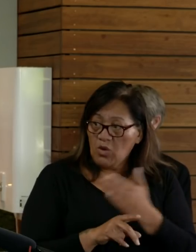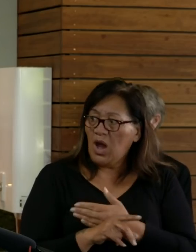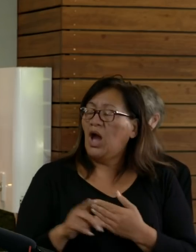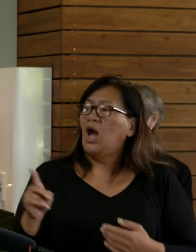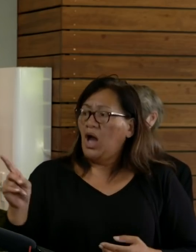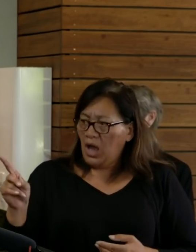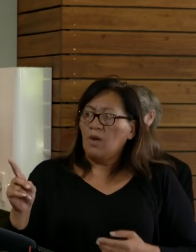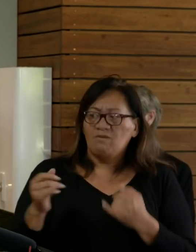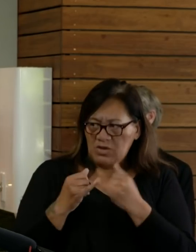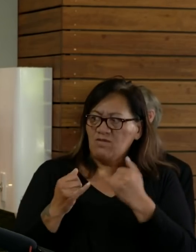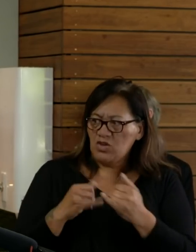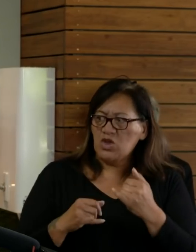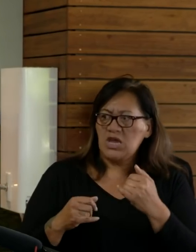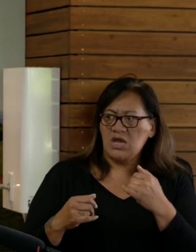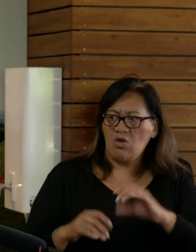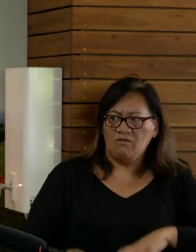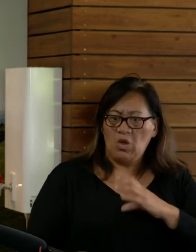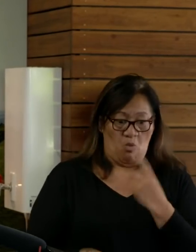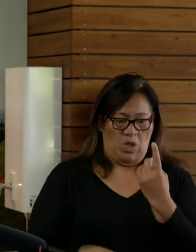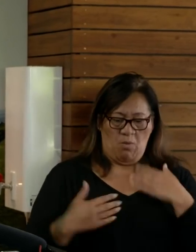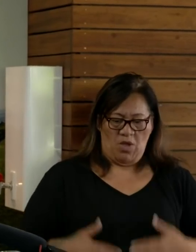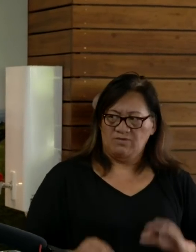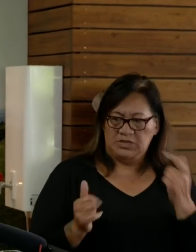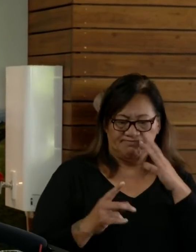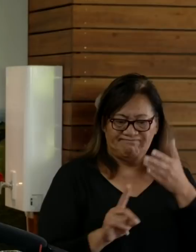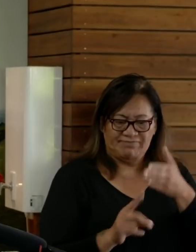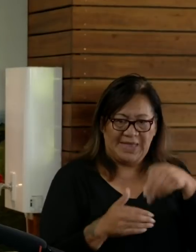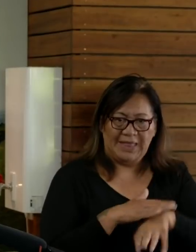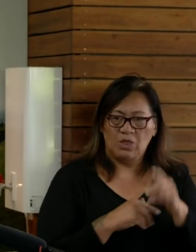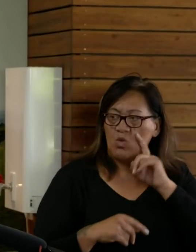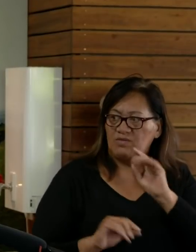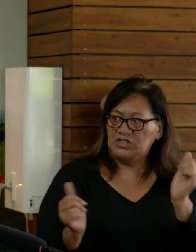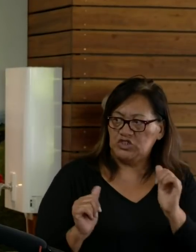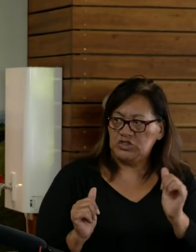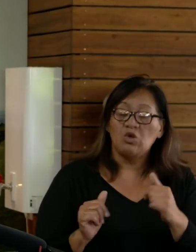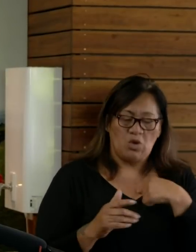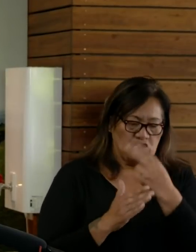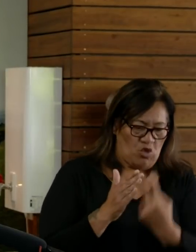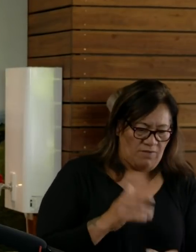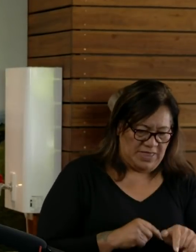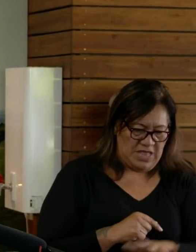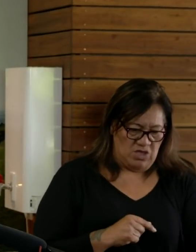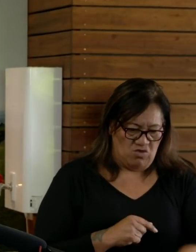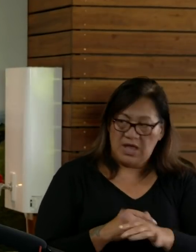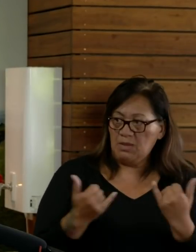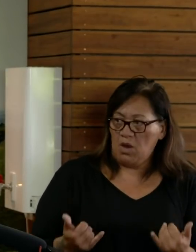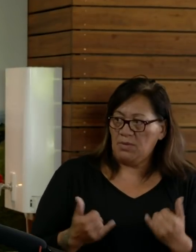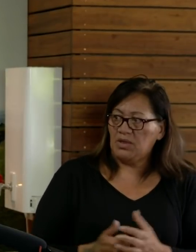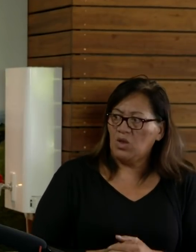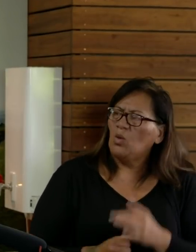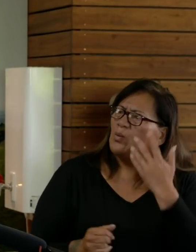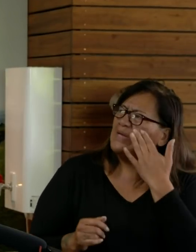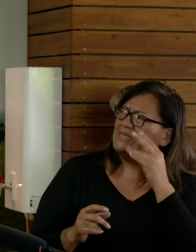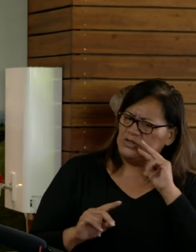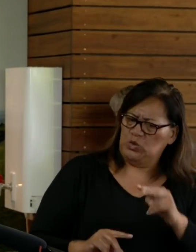confident. One body has been sighted in the water, and that's why we're diving in that particular area at the moment. When was